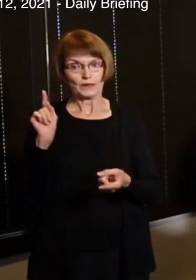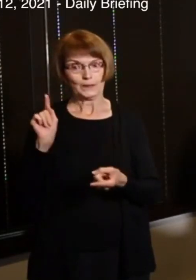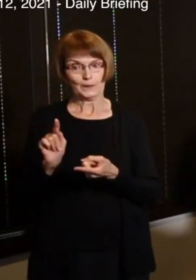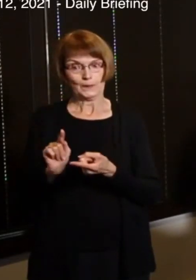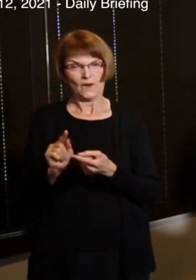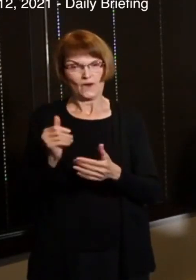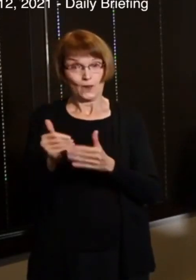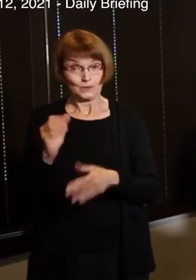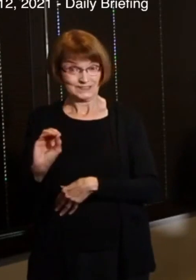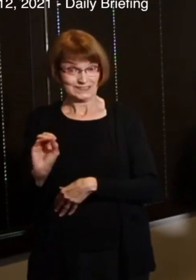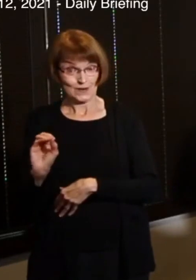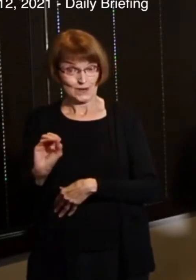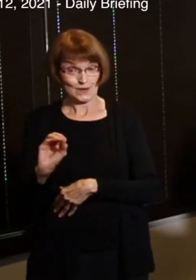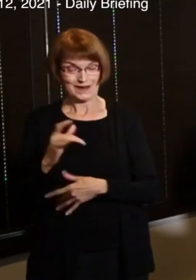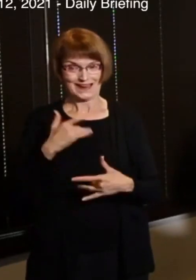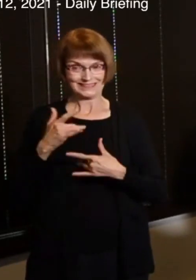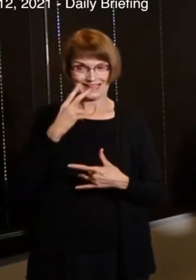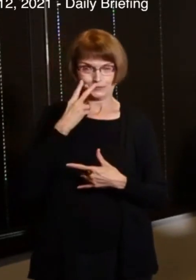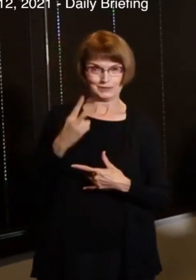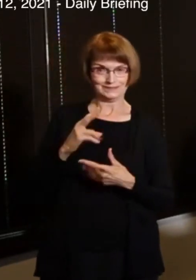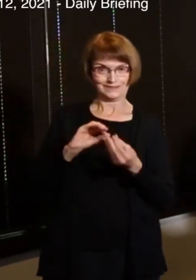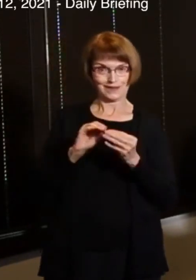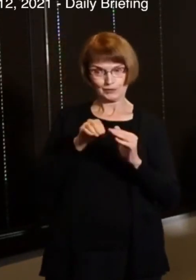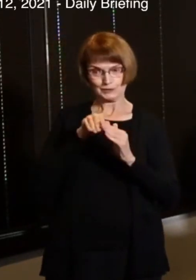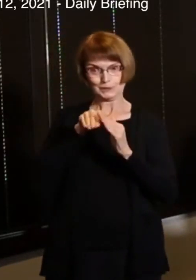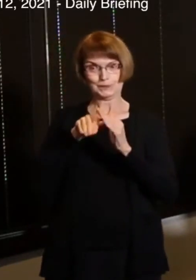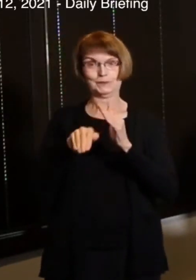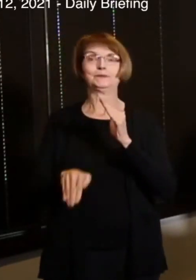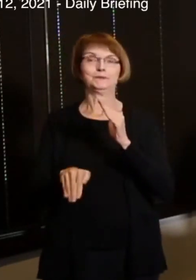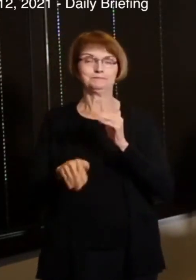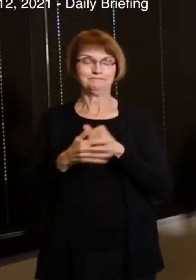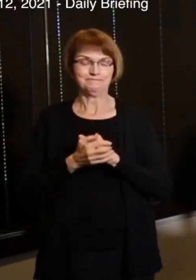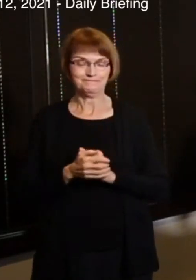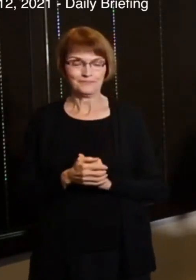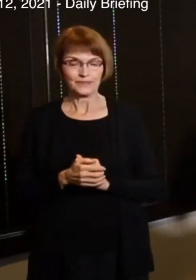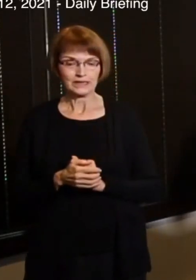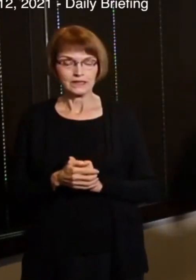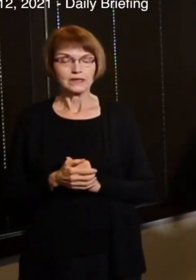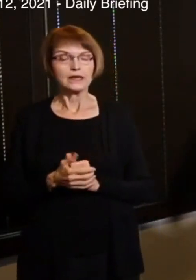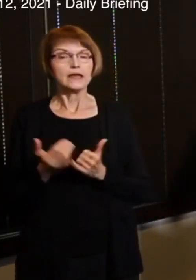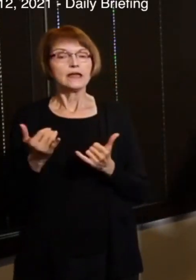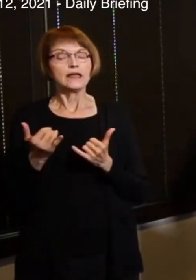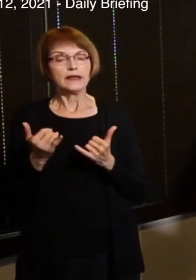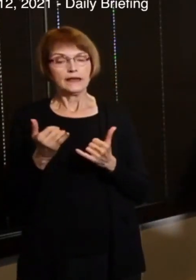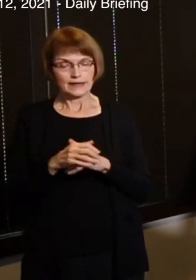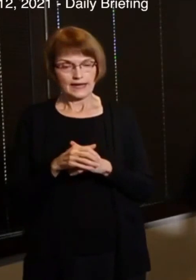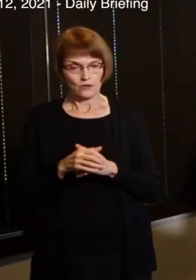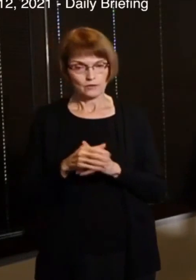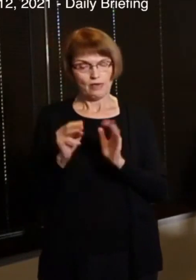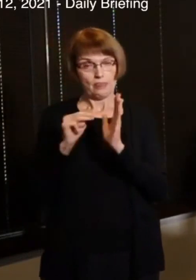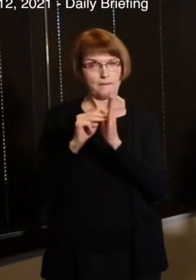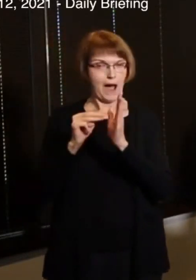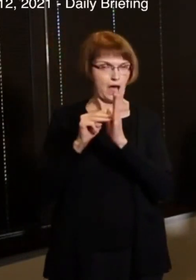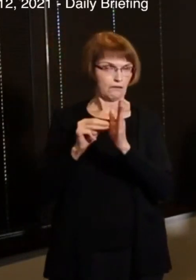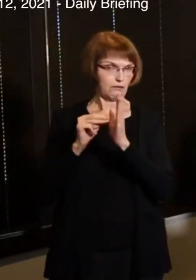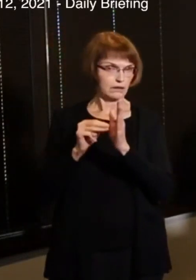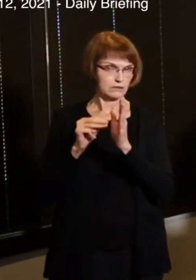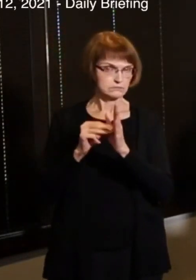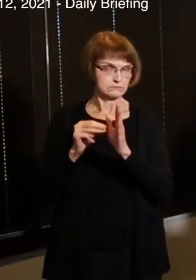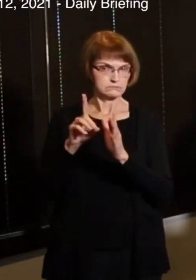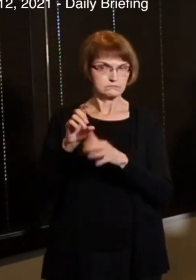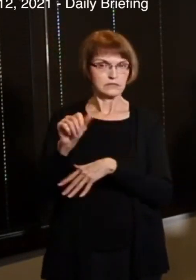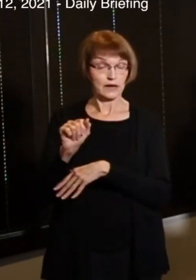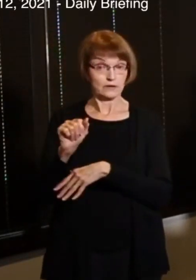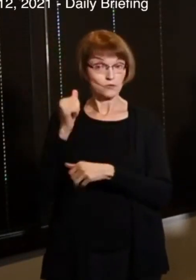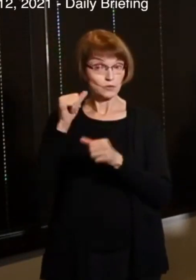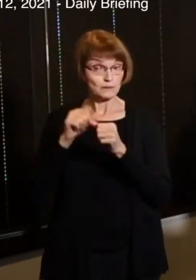so excited to see these numbers coming down. A little bit about our modeling data. So again, we run these